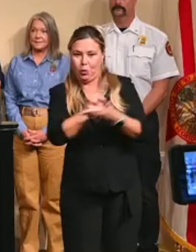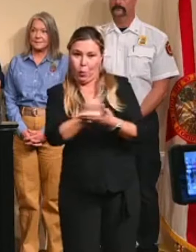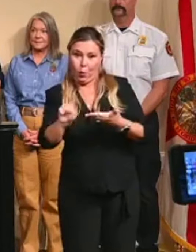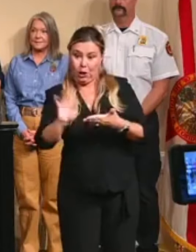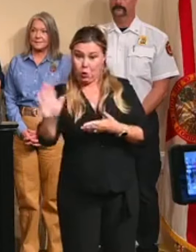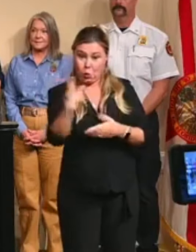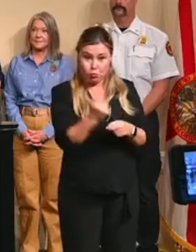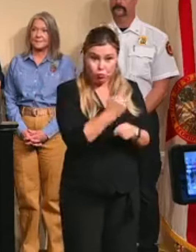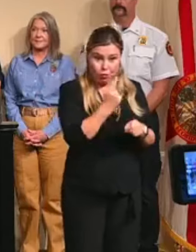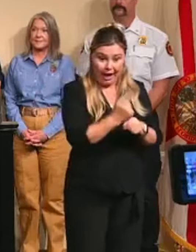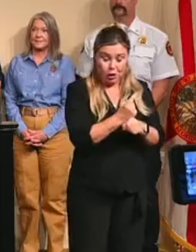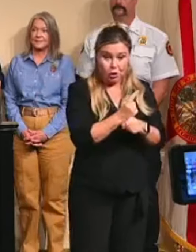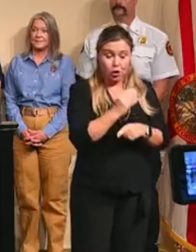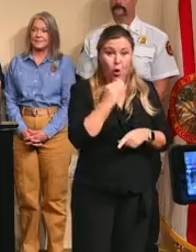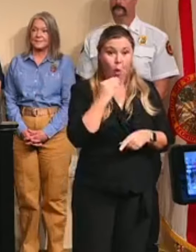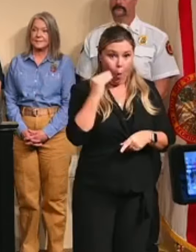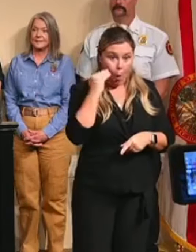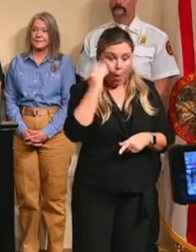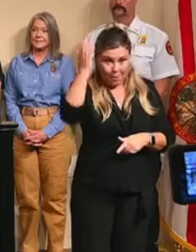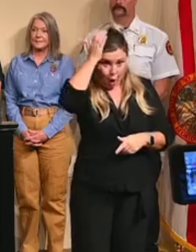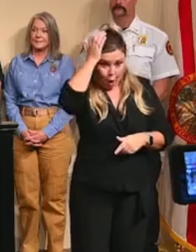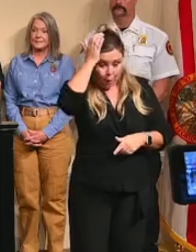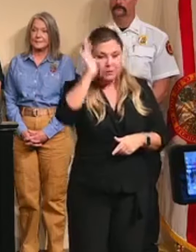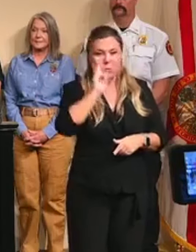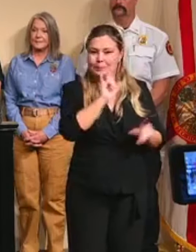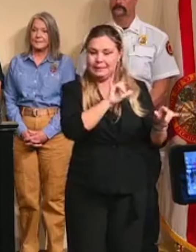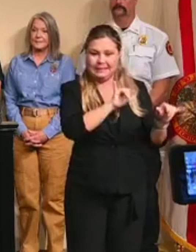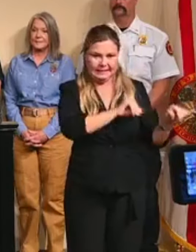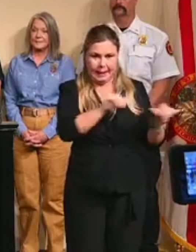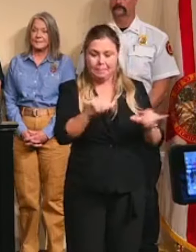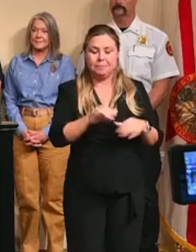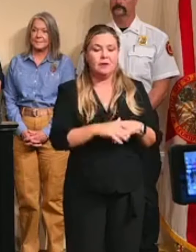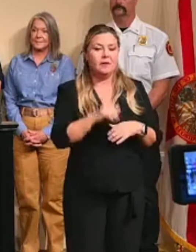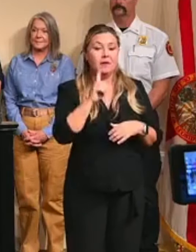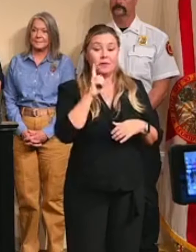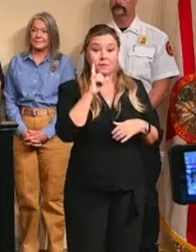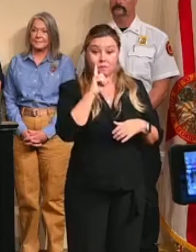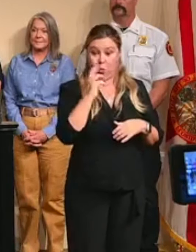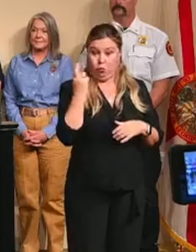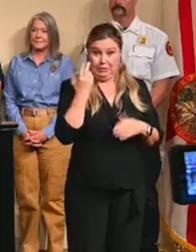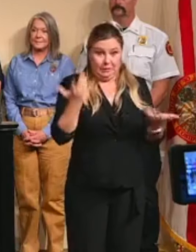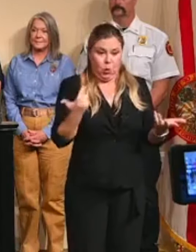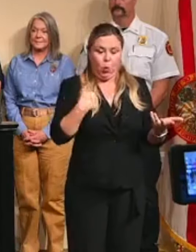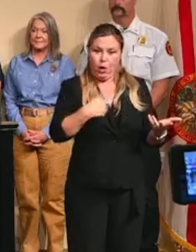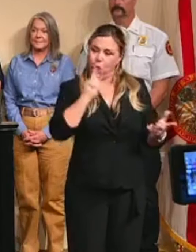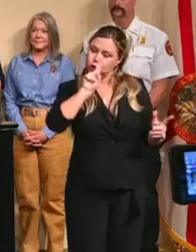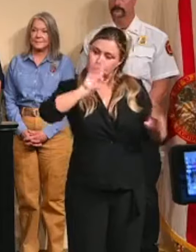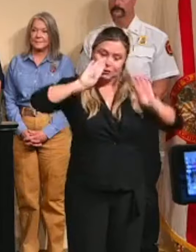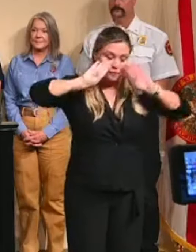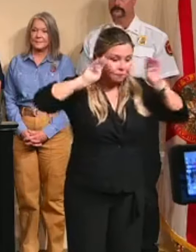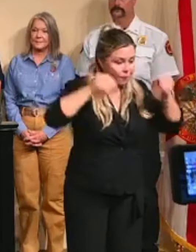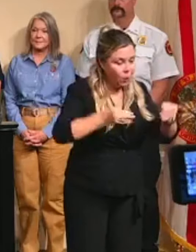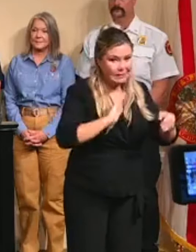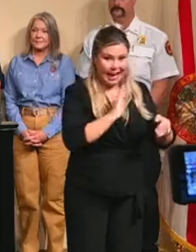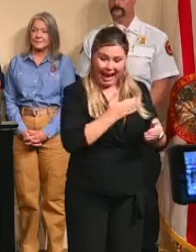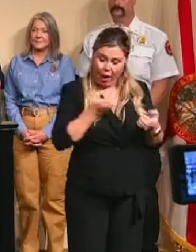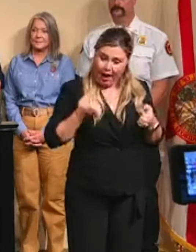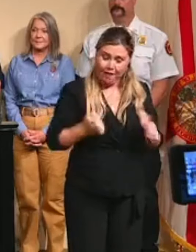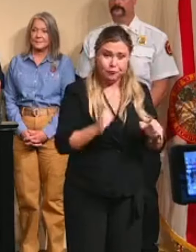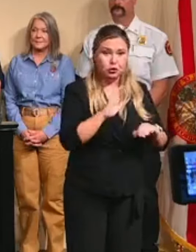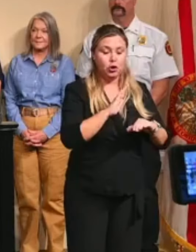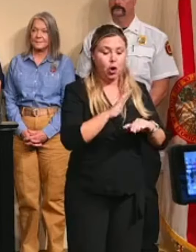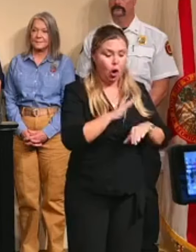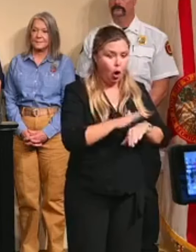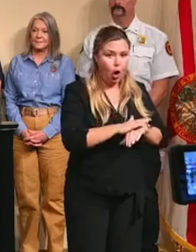regular household waste collection will remain the same. For the reason that we are singularly focusing all of our